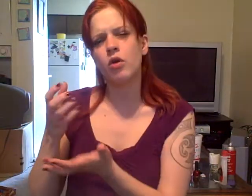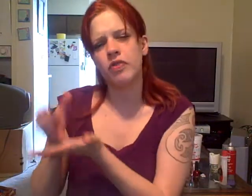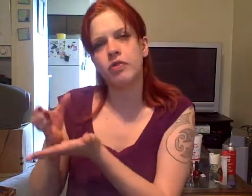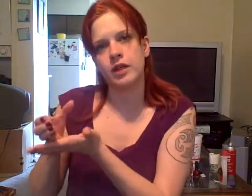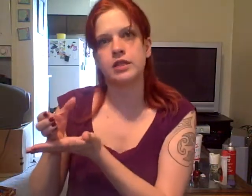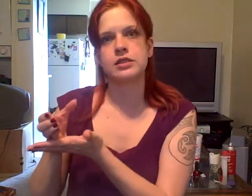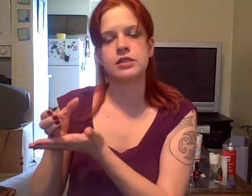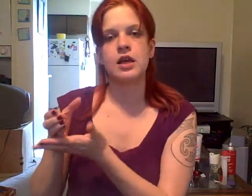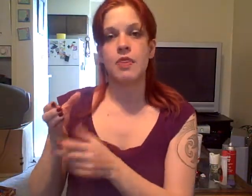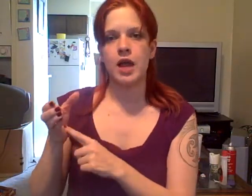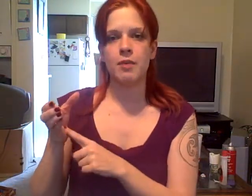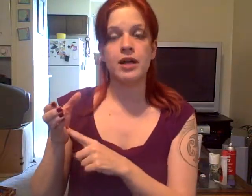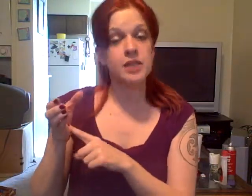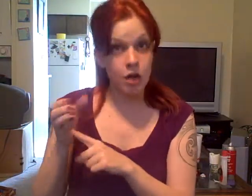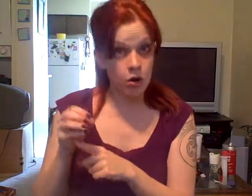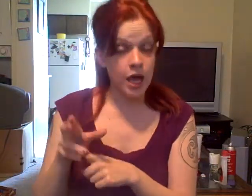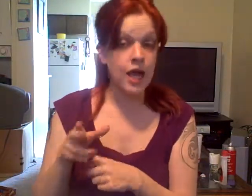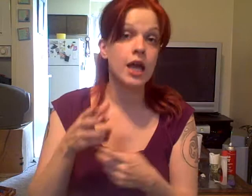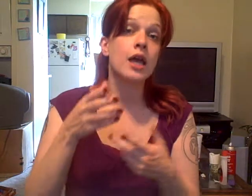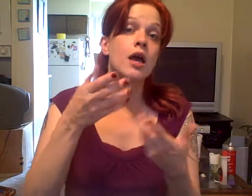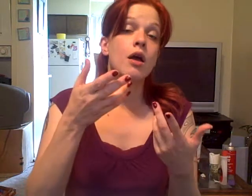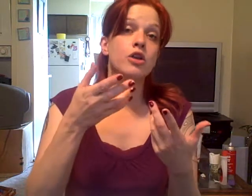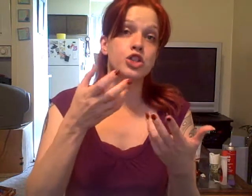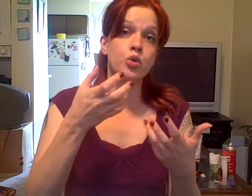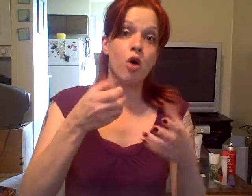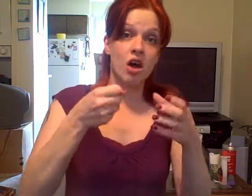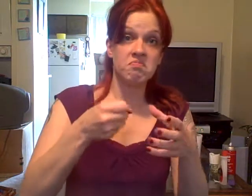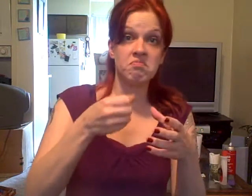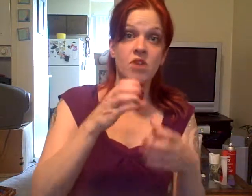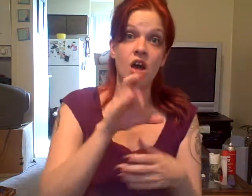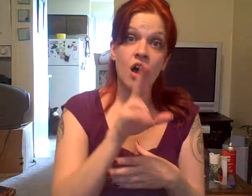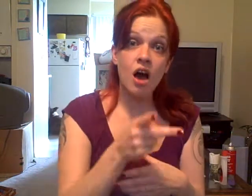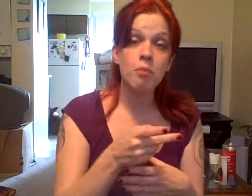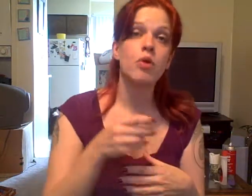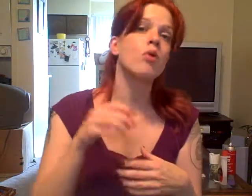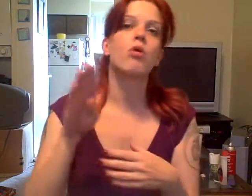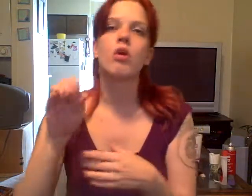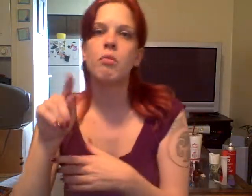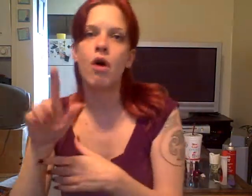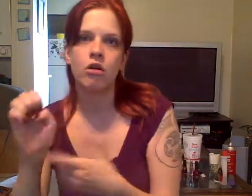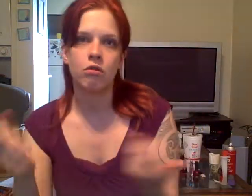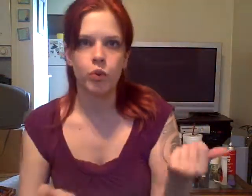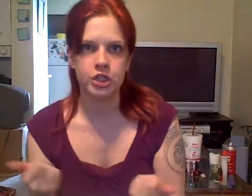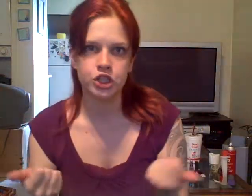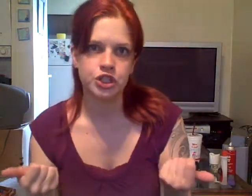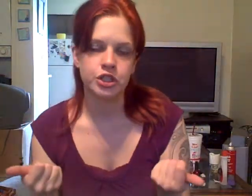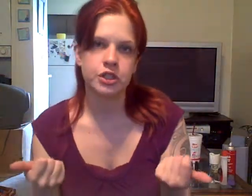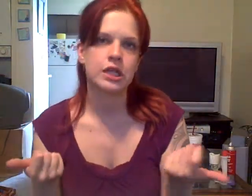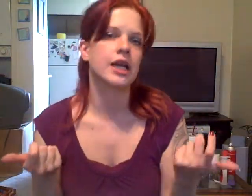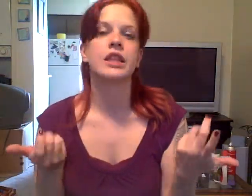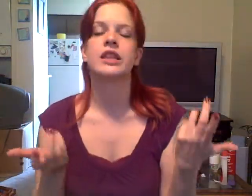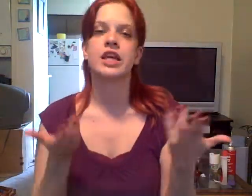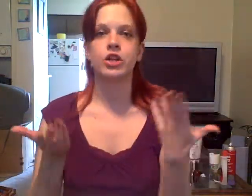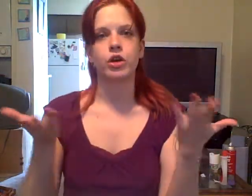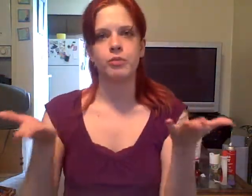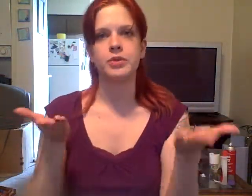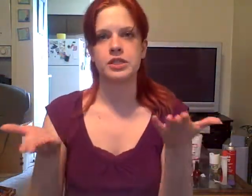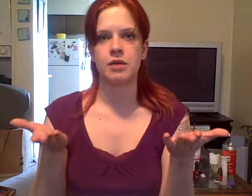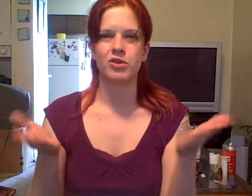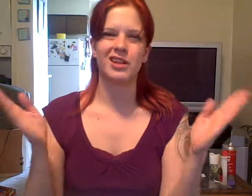want this. Then I might say, okay, do you want a cup or a bottle? Which? And then you could decide between that. So I